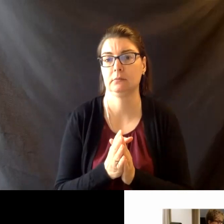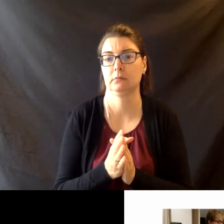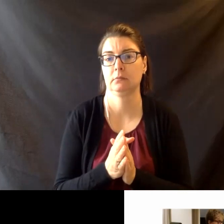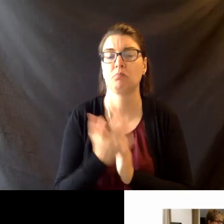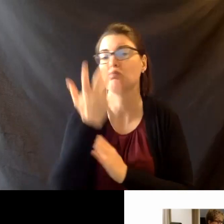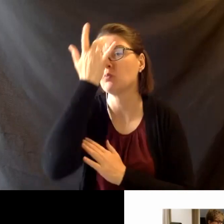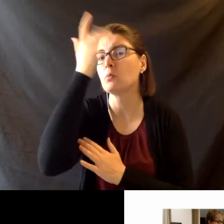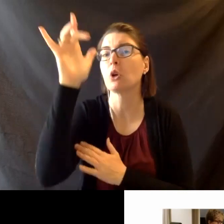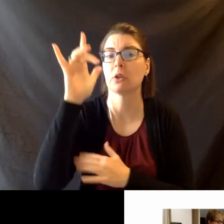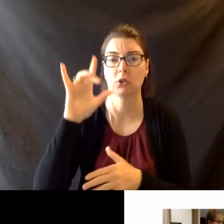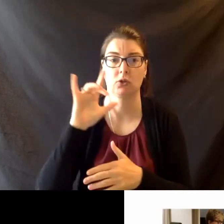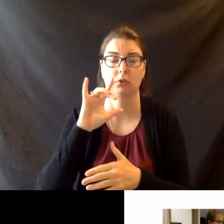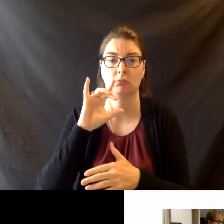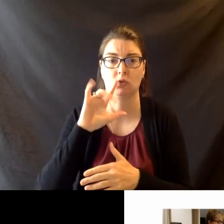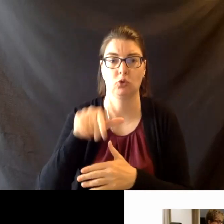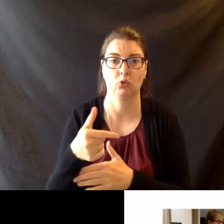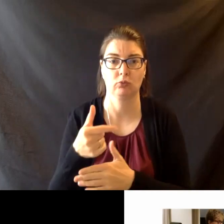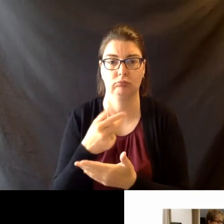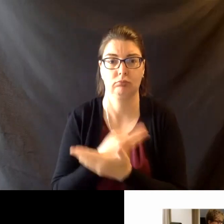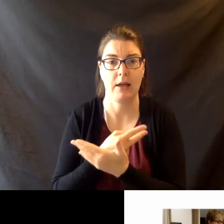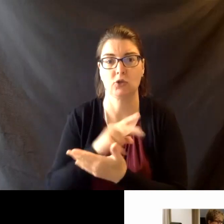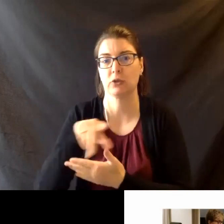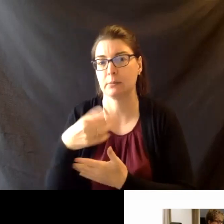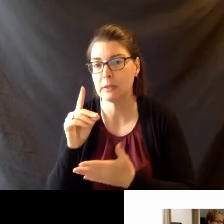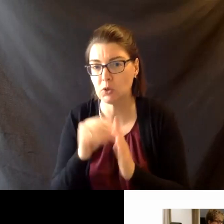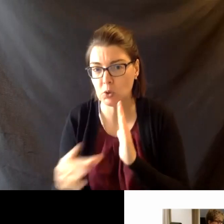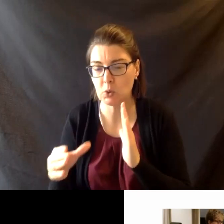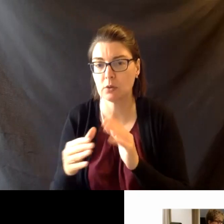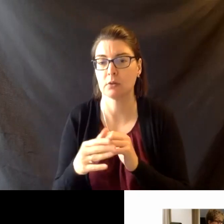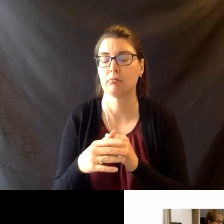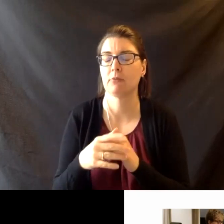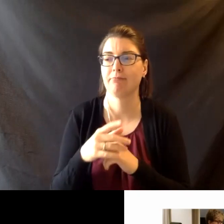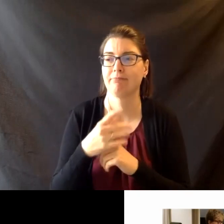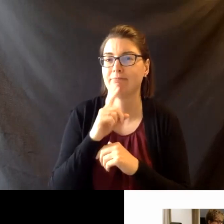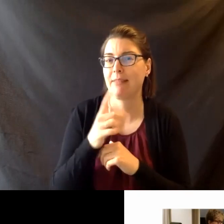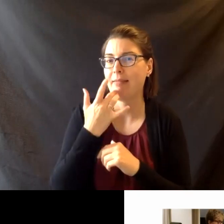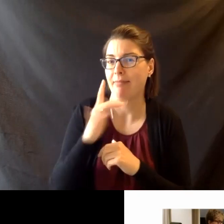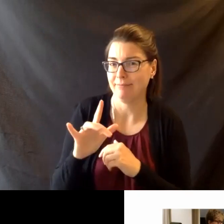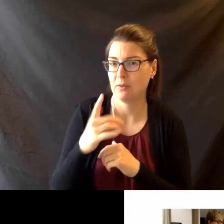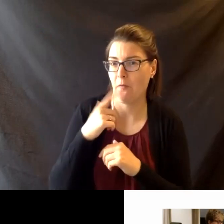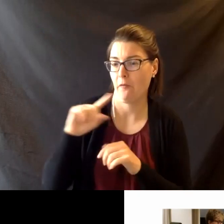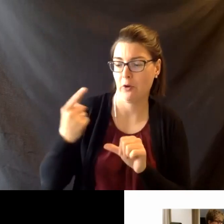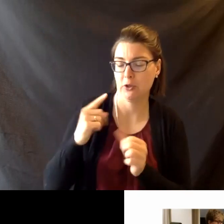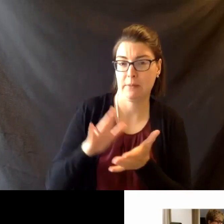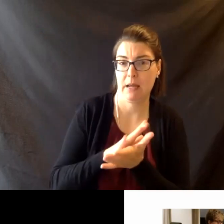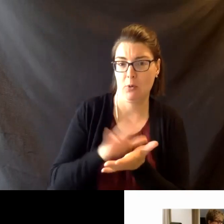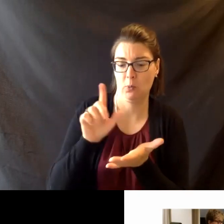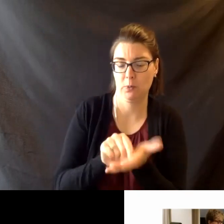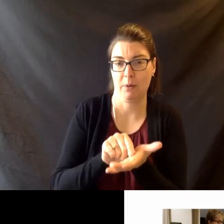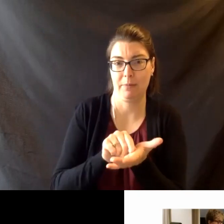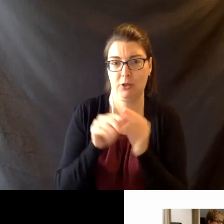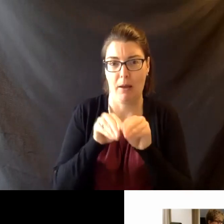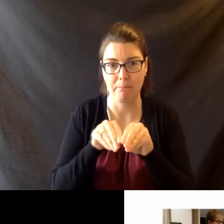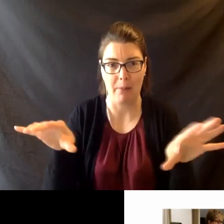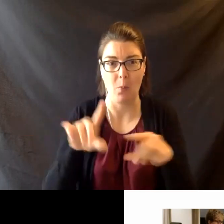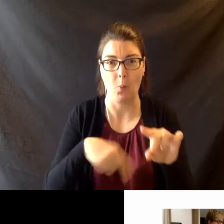brilliant graduate students. Just as a matter of coincidence, we had our first paper published today. So the